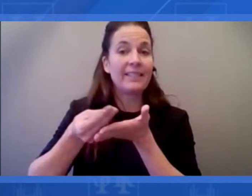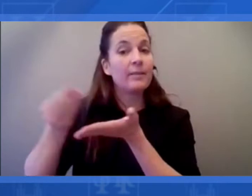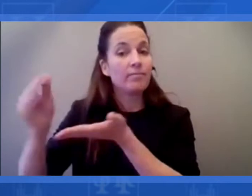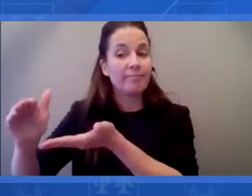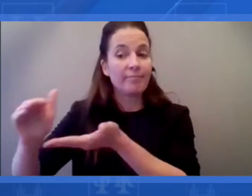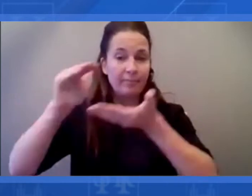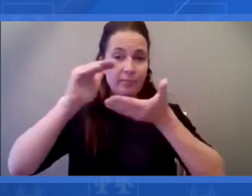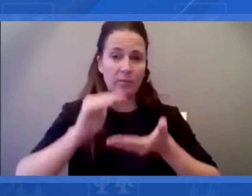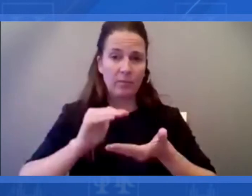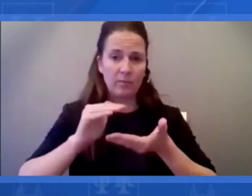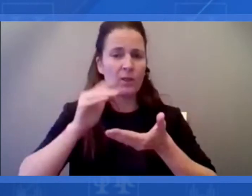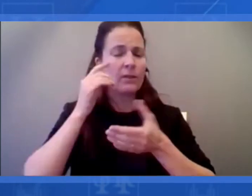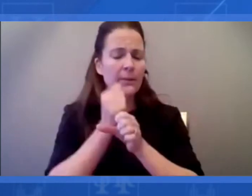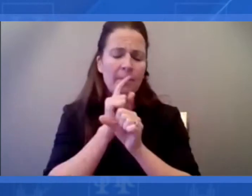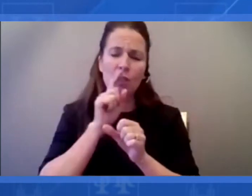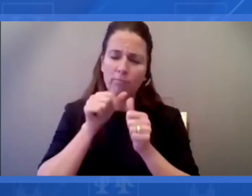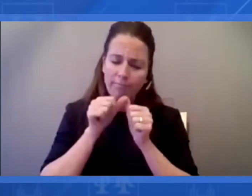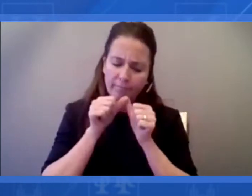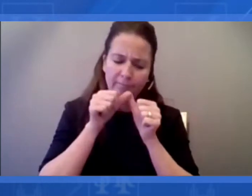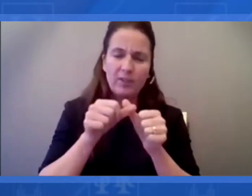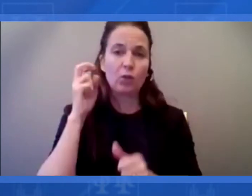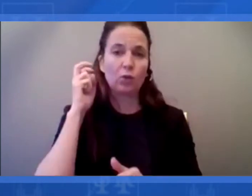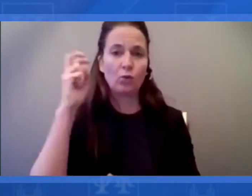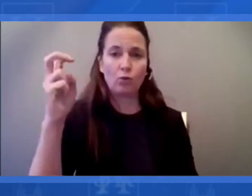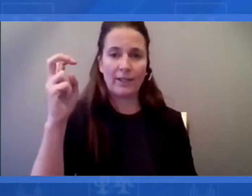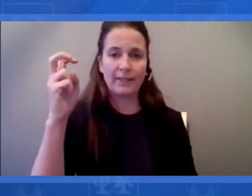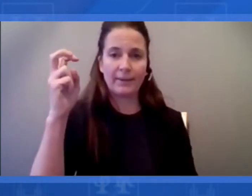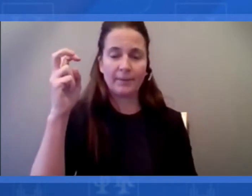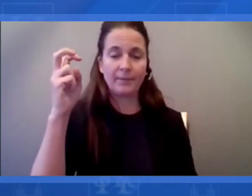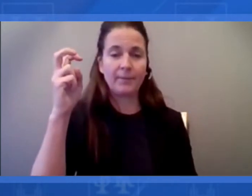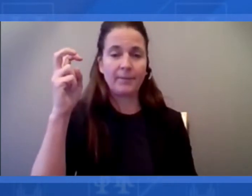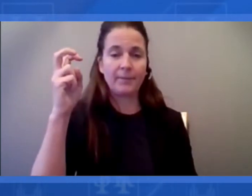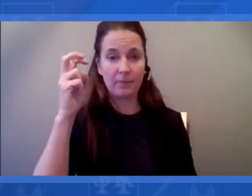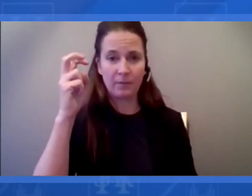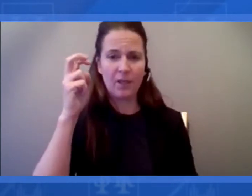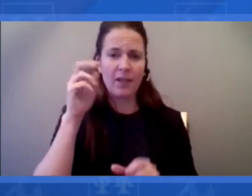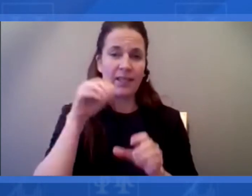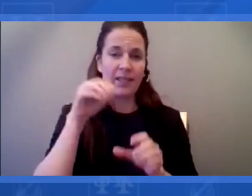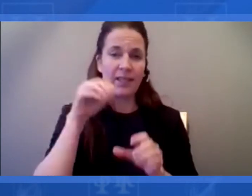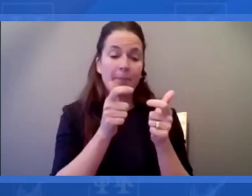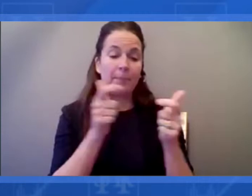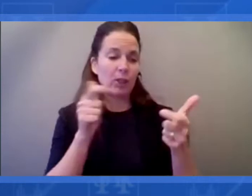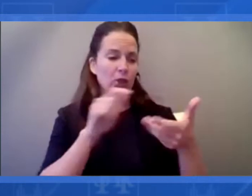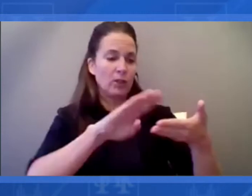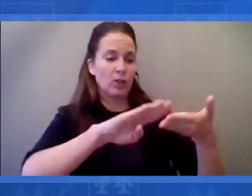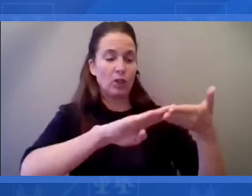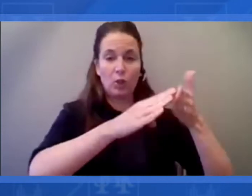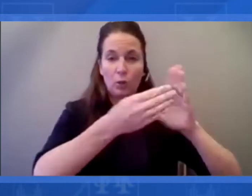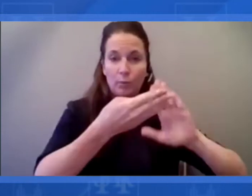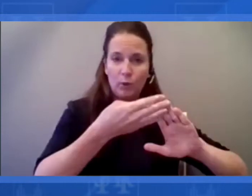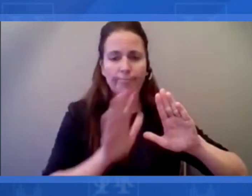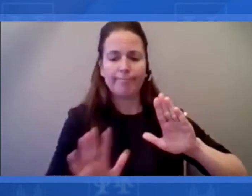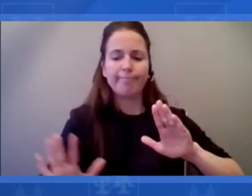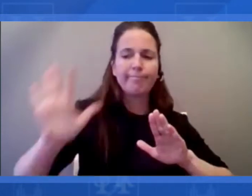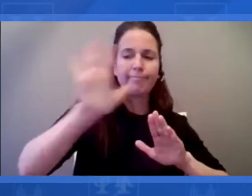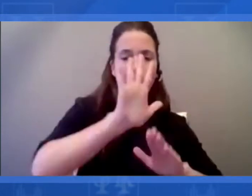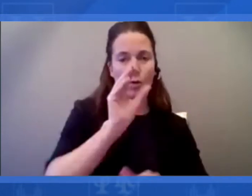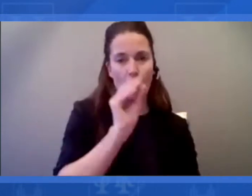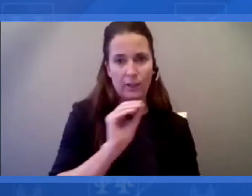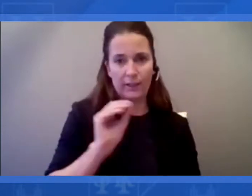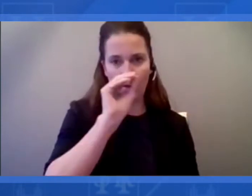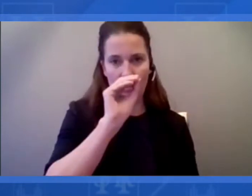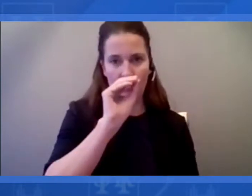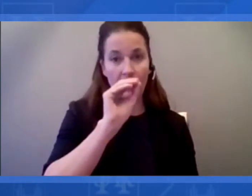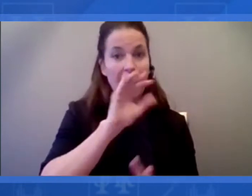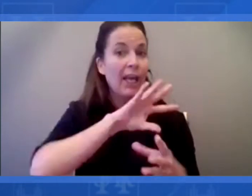continuity and certainty of transit service in large municipalities across Ontario, including